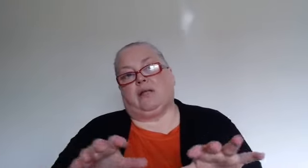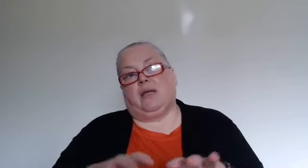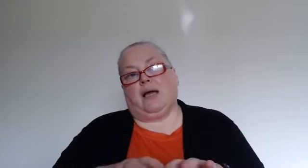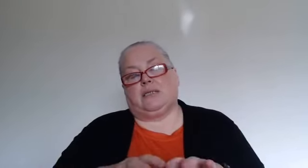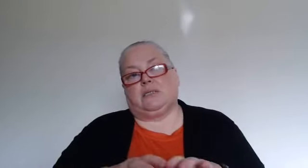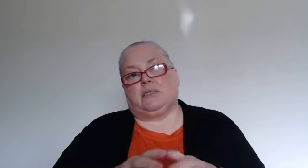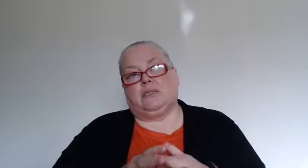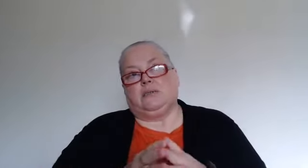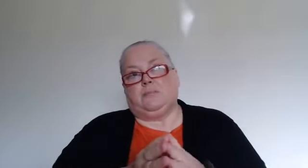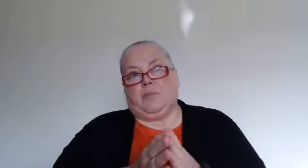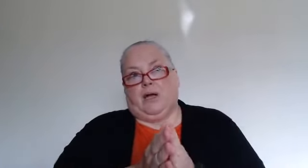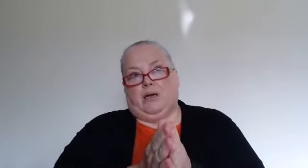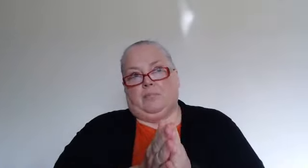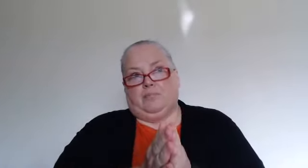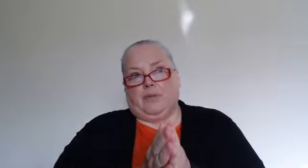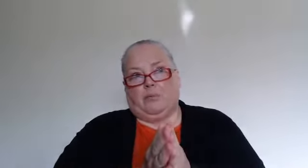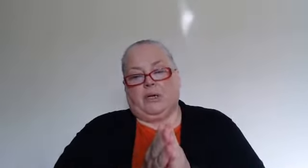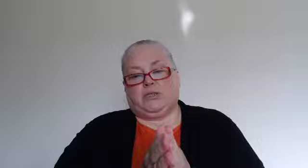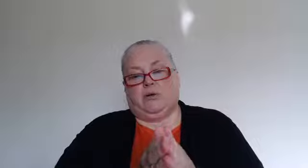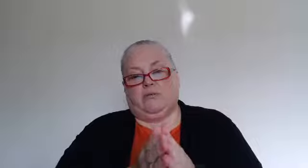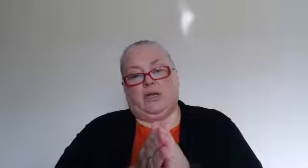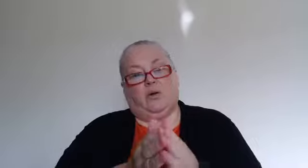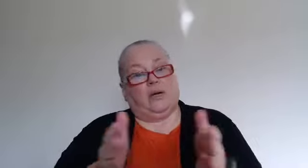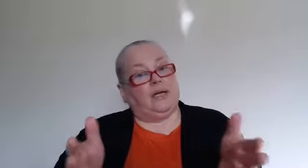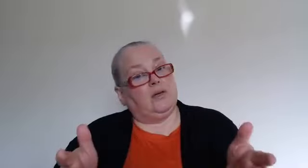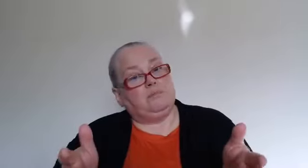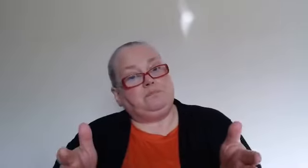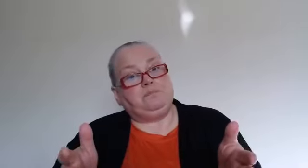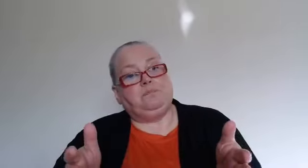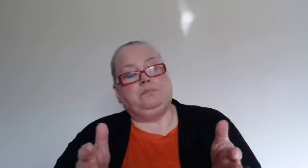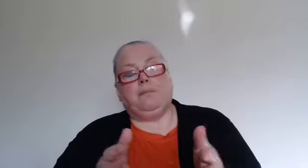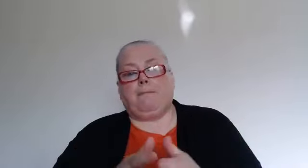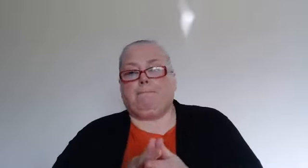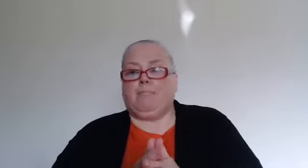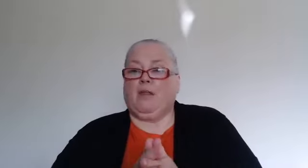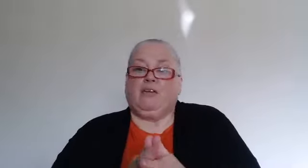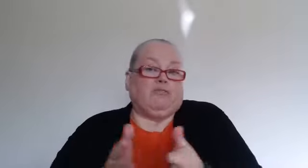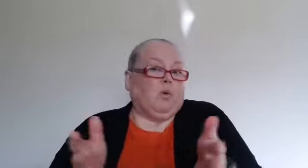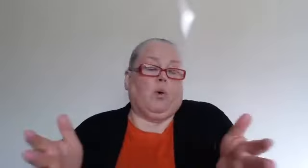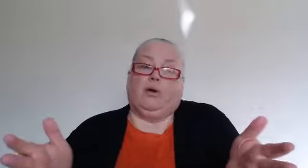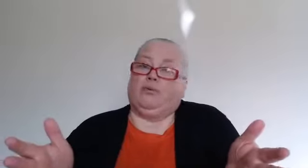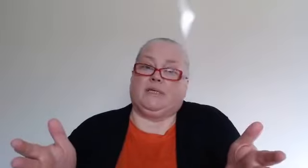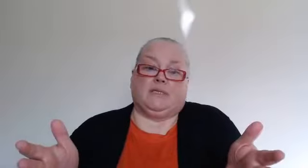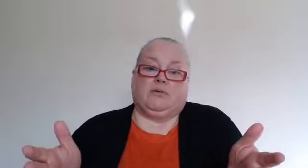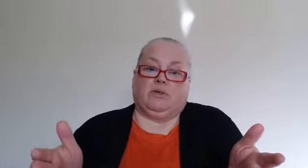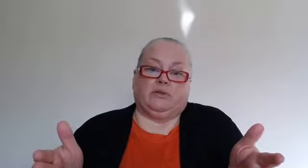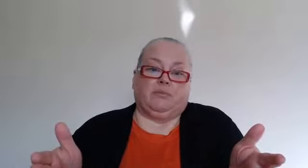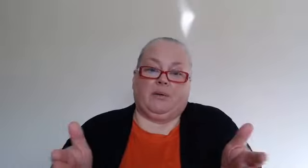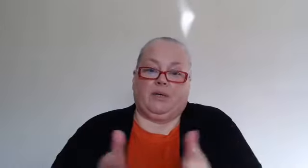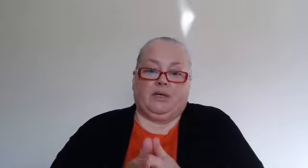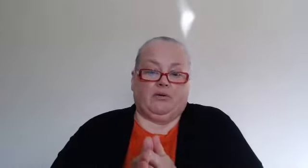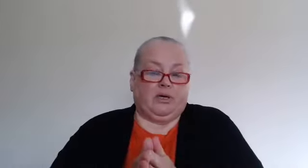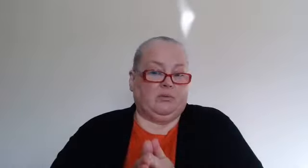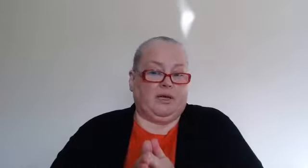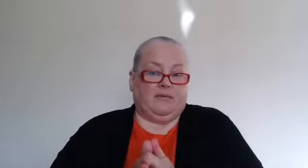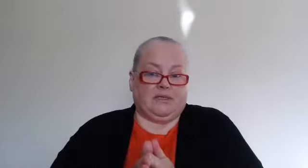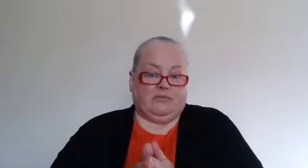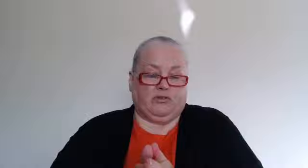the added pressure of a lower income. For one reason or another, maybe your income levels have